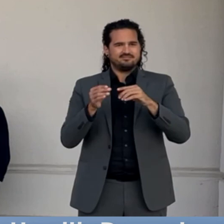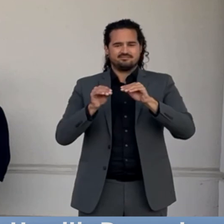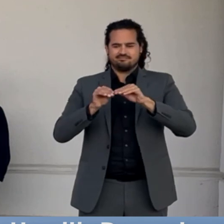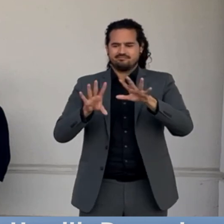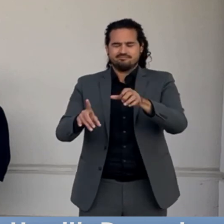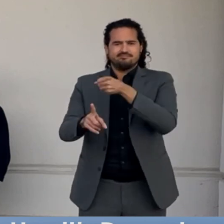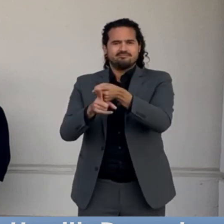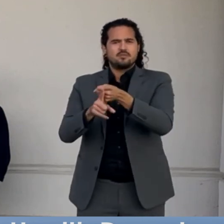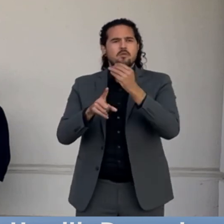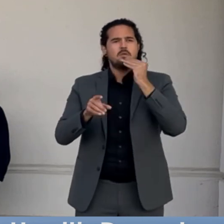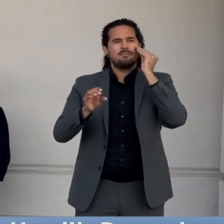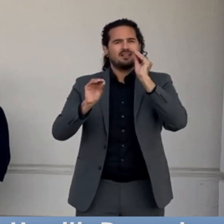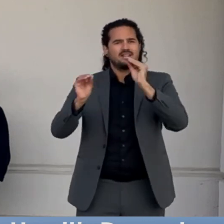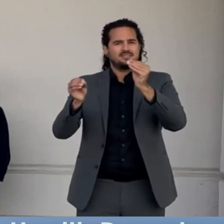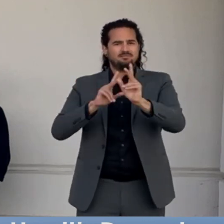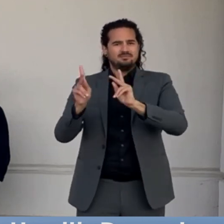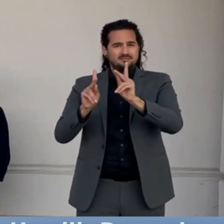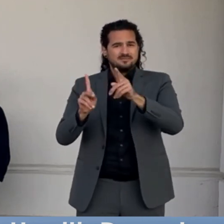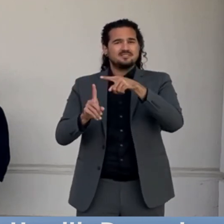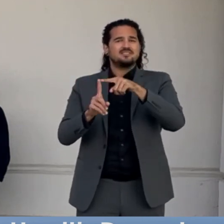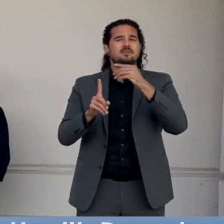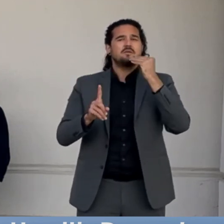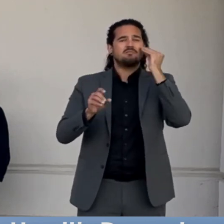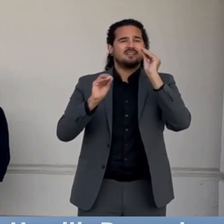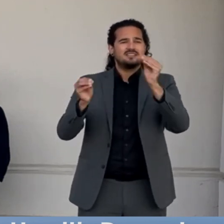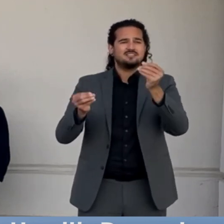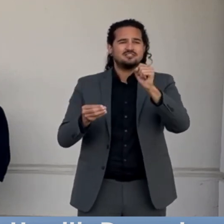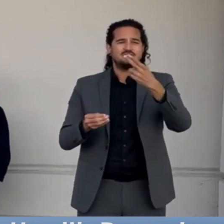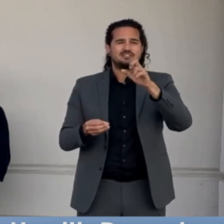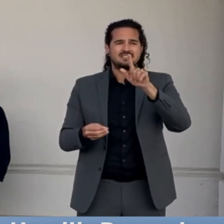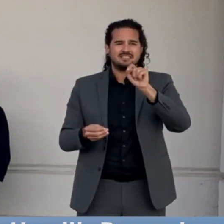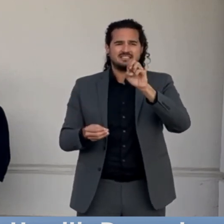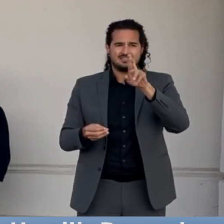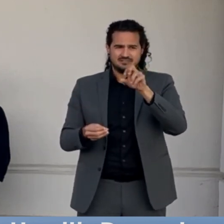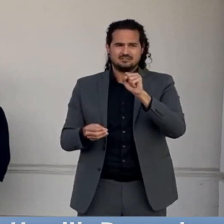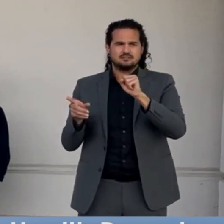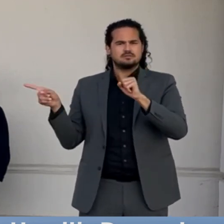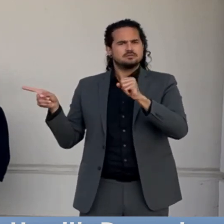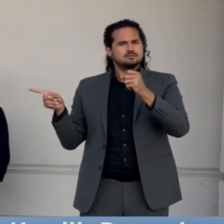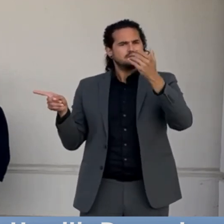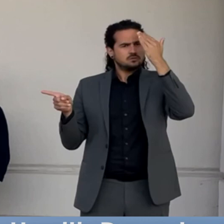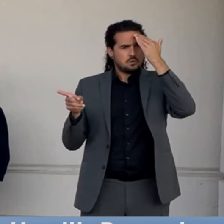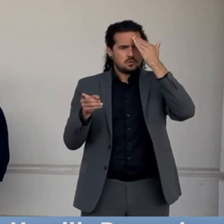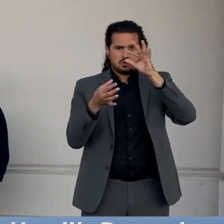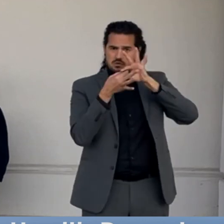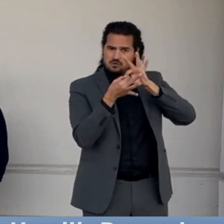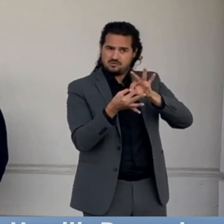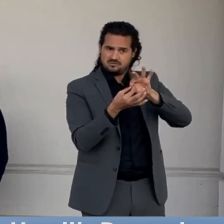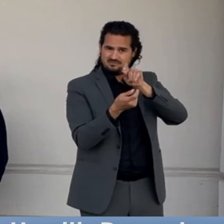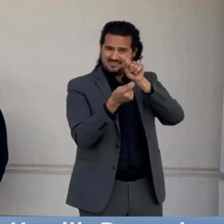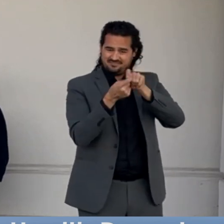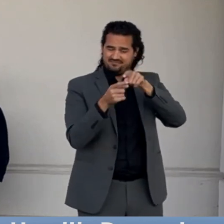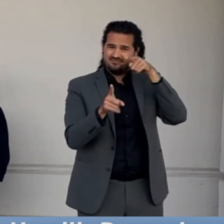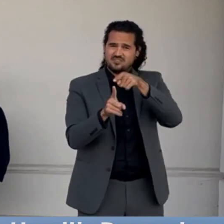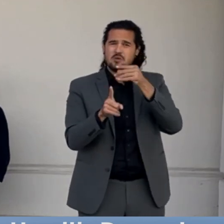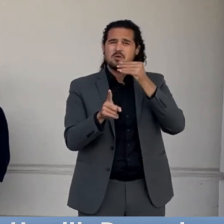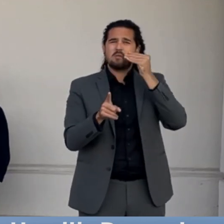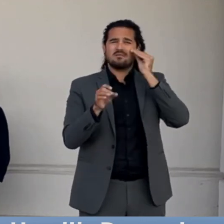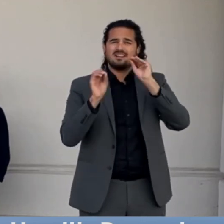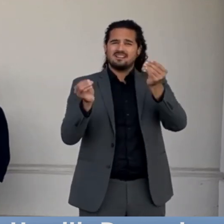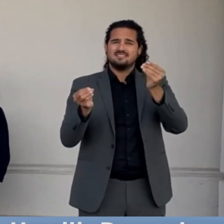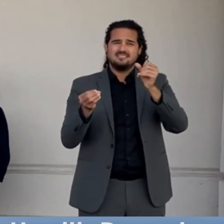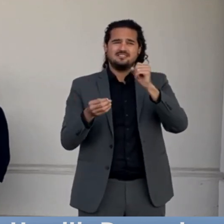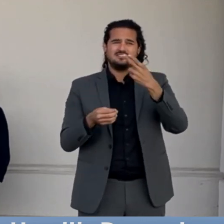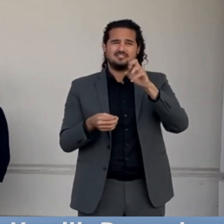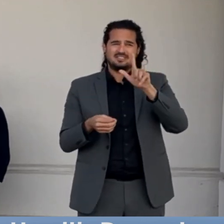was a gentleman, and I don't expect you to know the specifics of this case, homeless, positive test, sick enough to be hospitalized